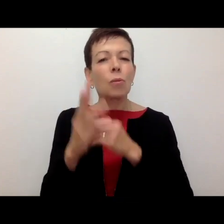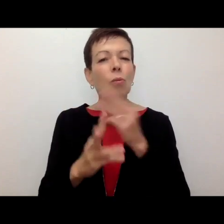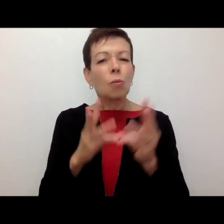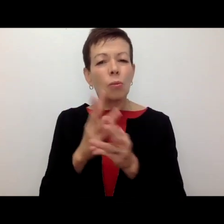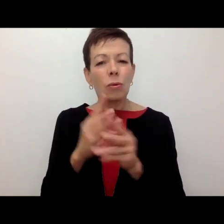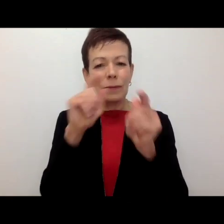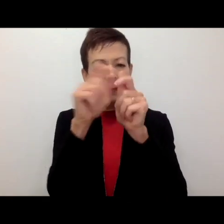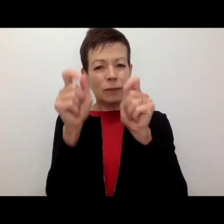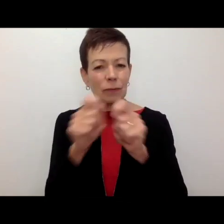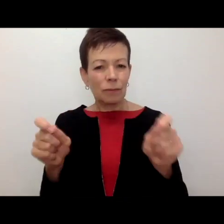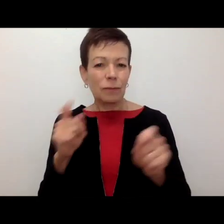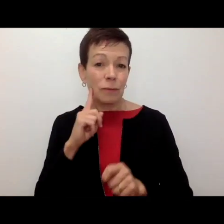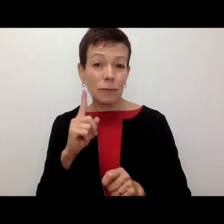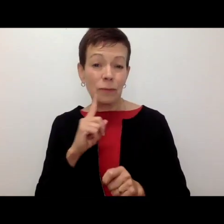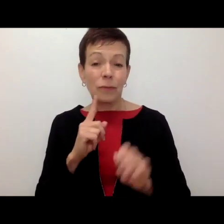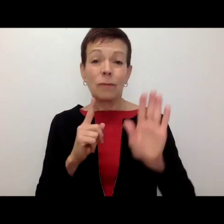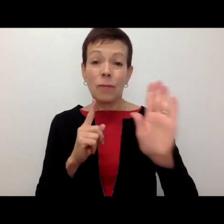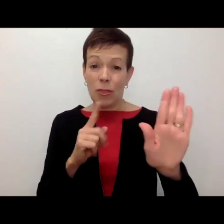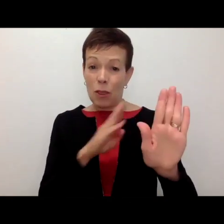Deaf and their board.